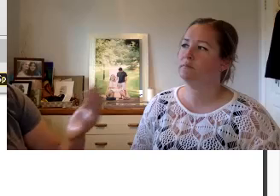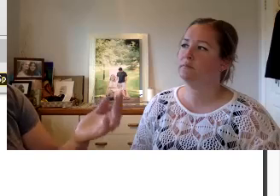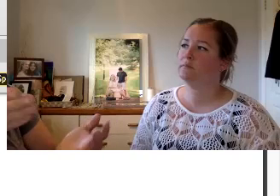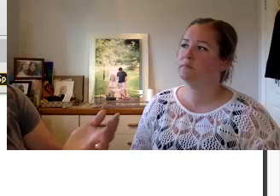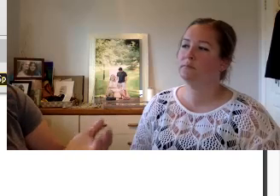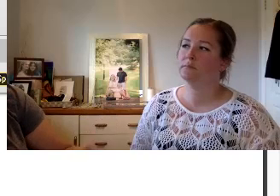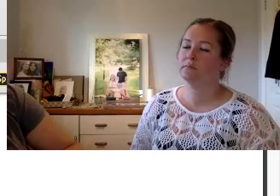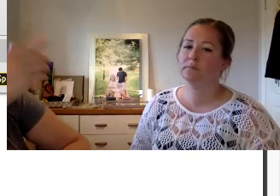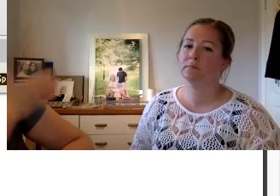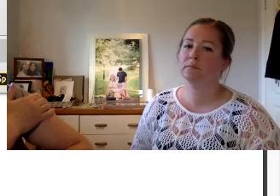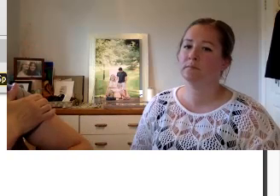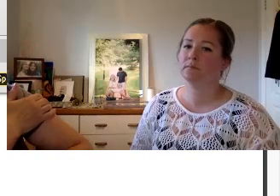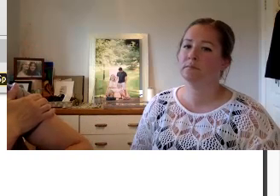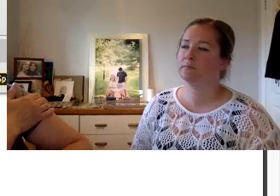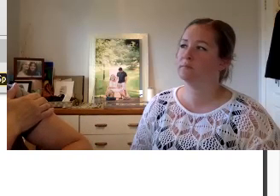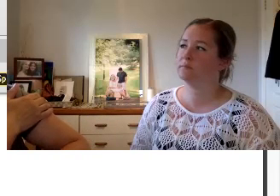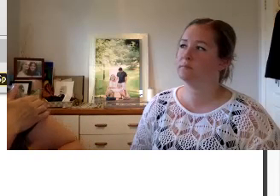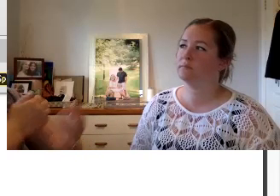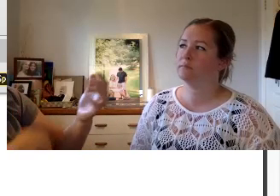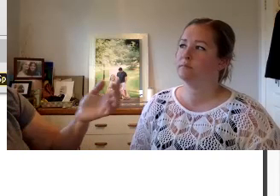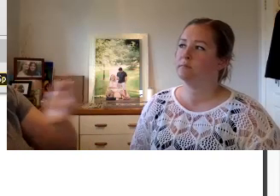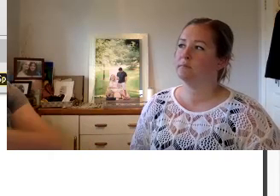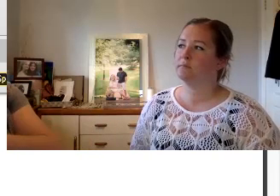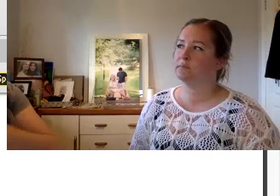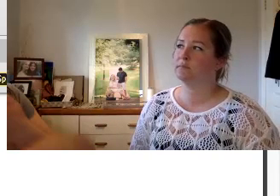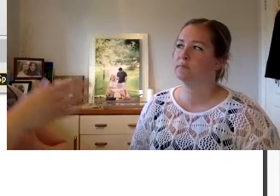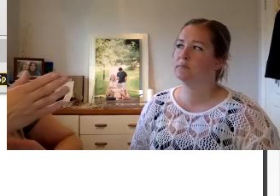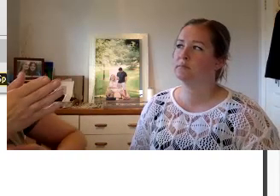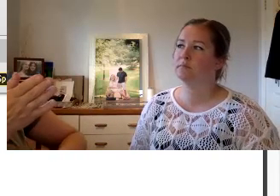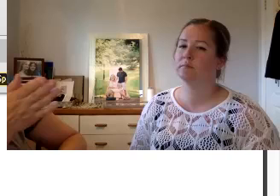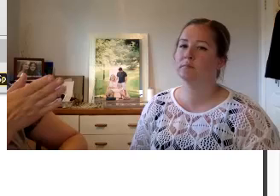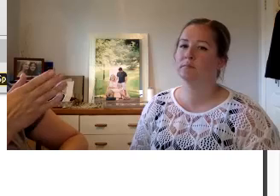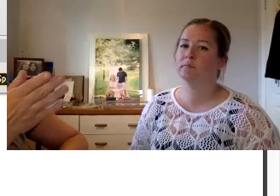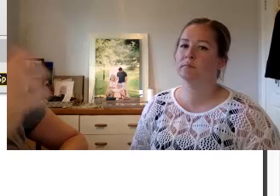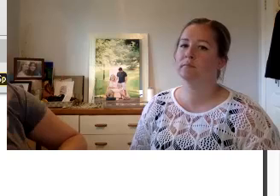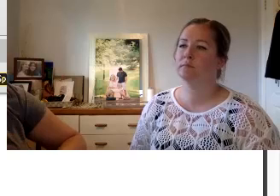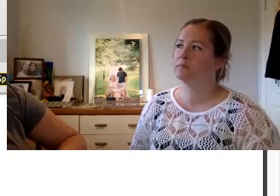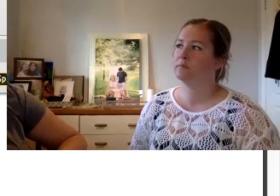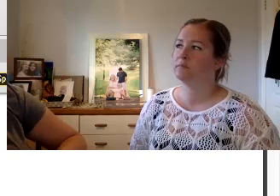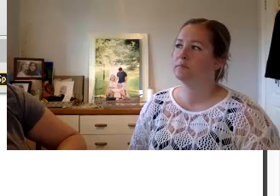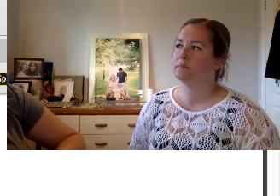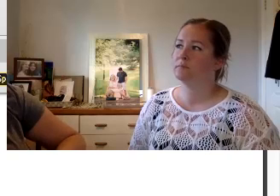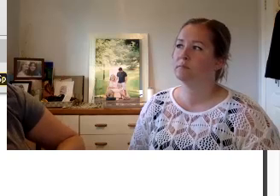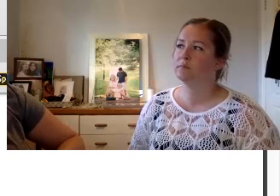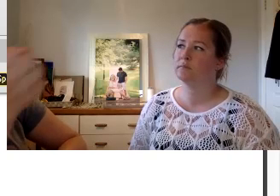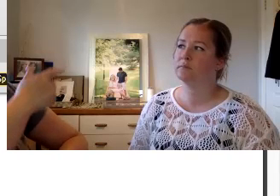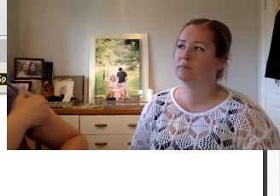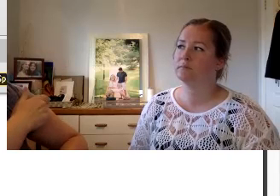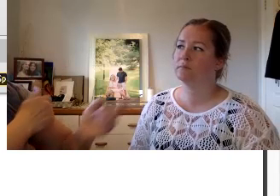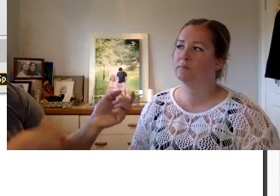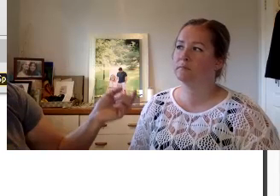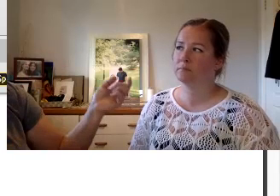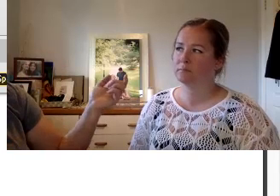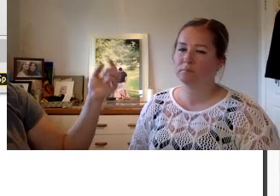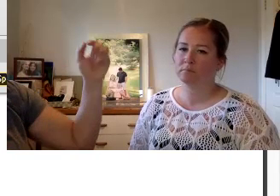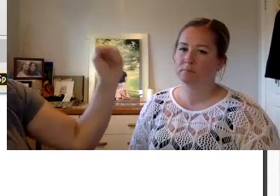I'm showing provinces, I show it on the left-hand side, or vice versa. But usually, sign it with your right hand, show on left,